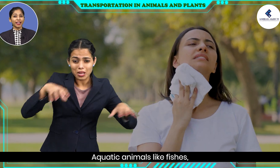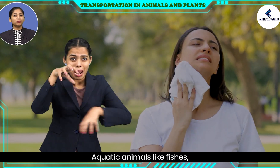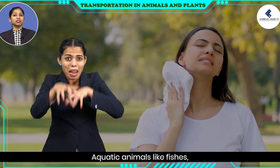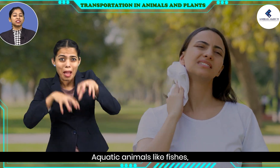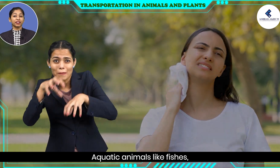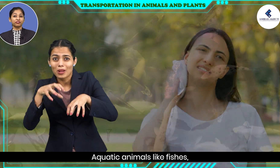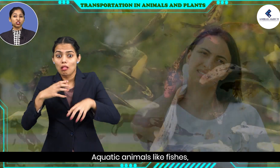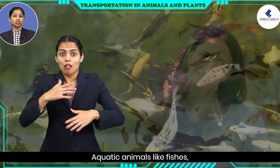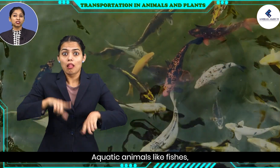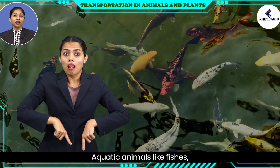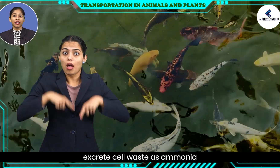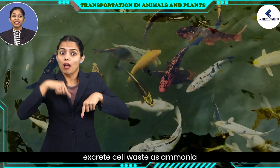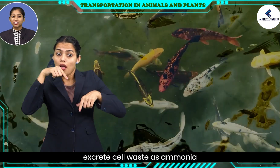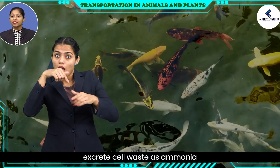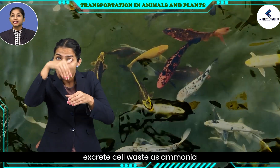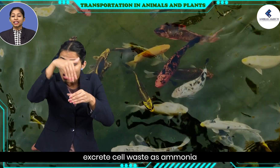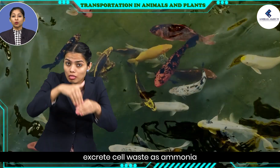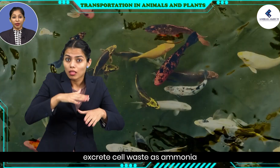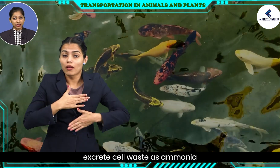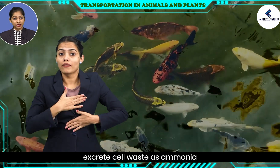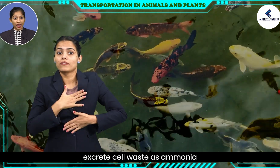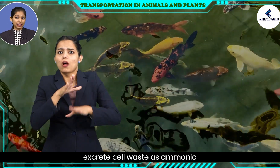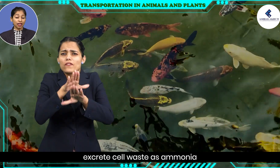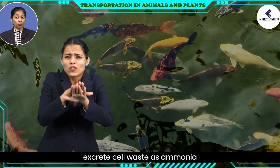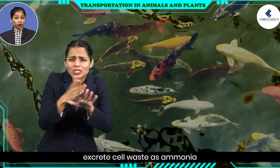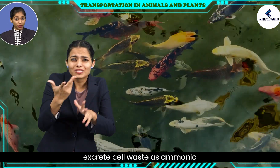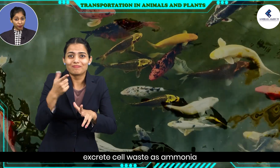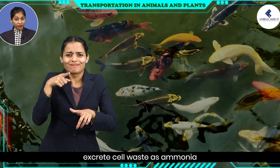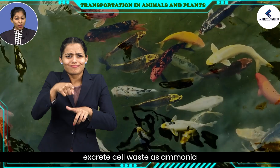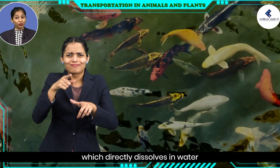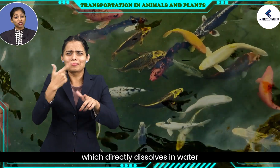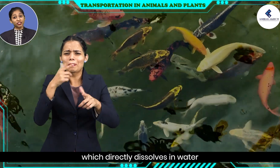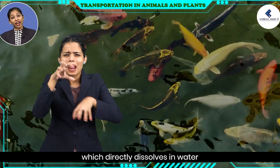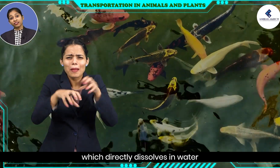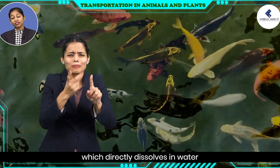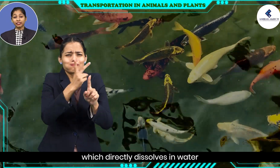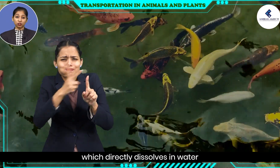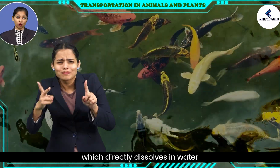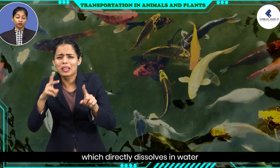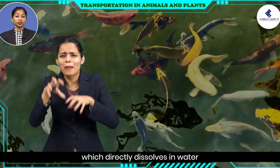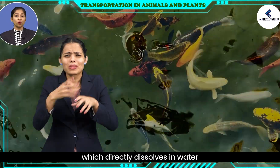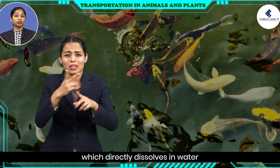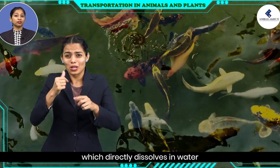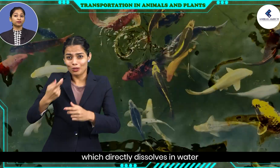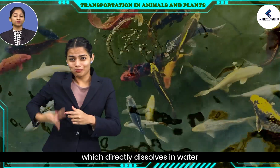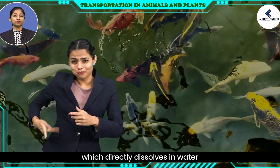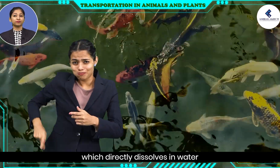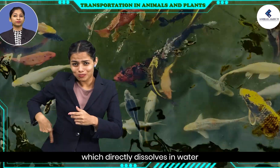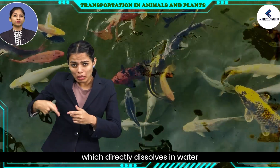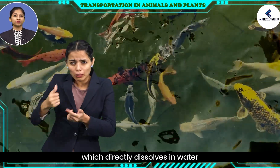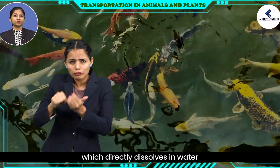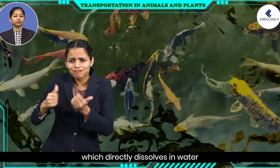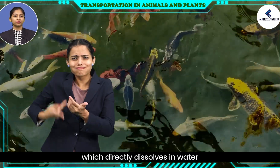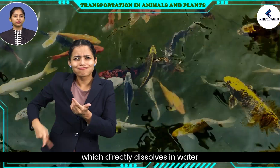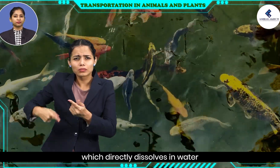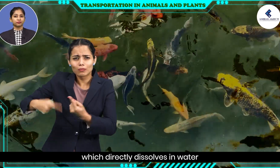Aquatic animals like fishes excrete cell waste as ammonia, which directly dissolves in water.